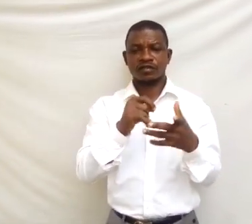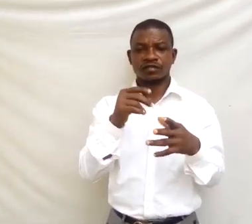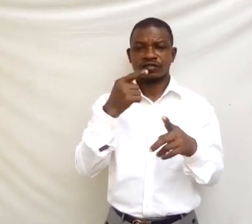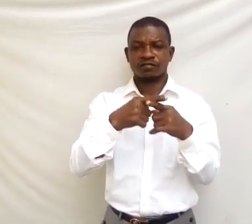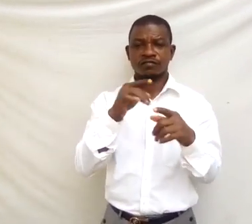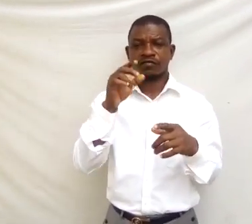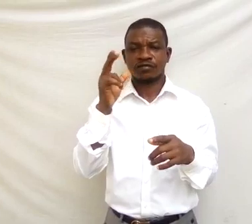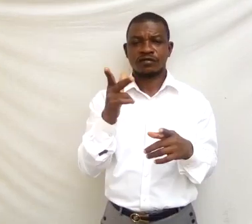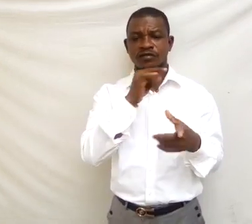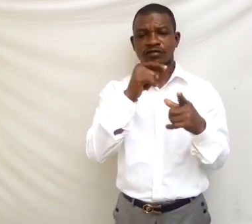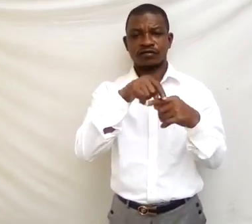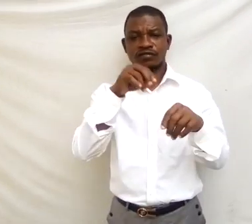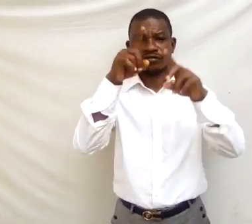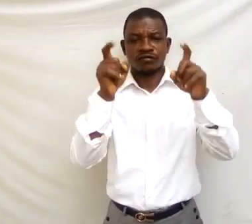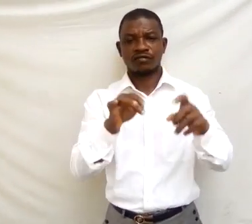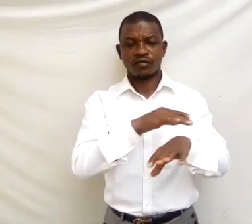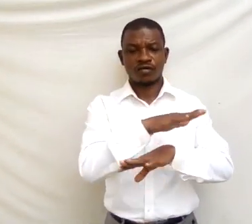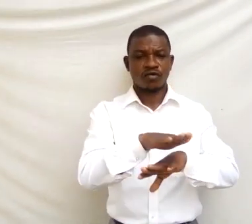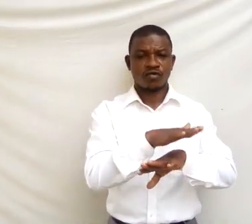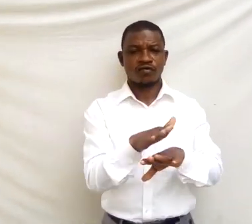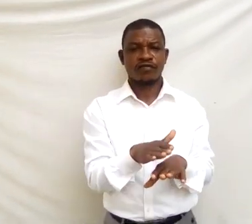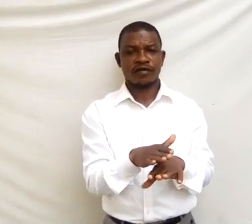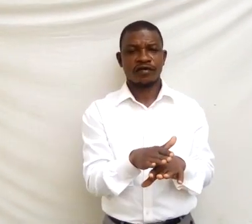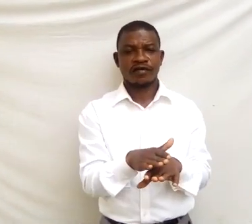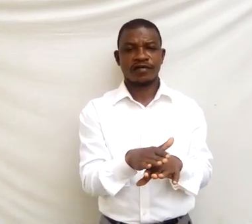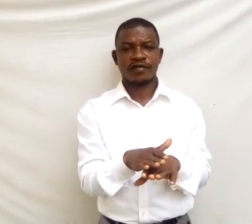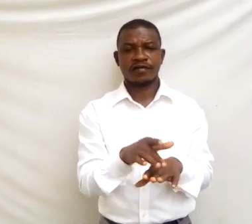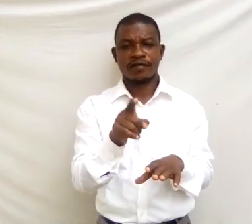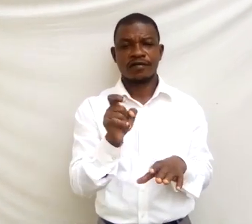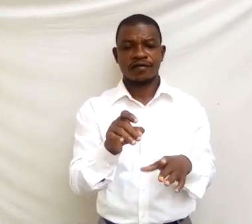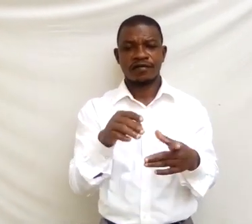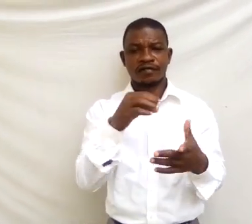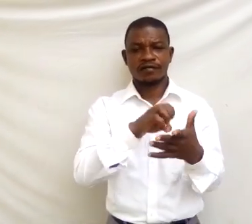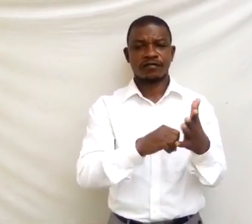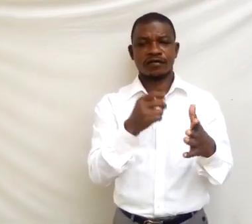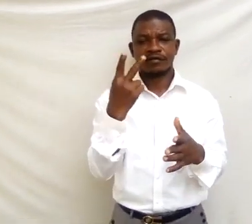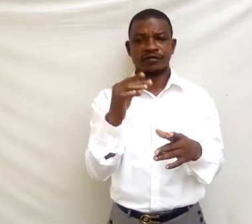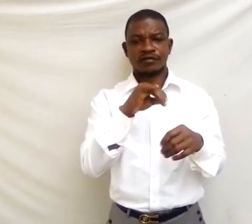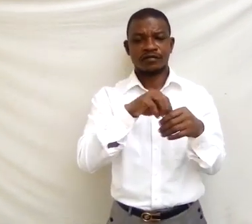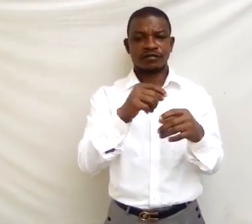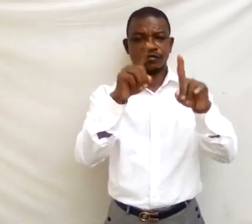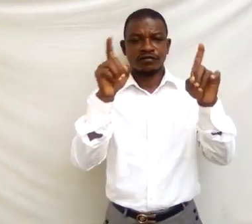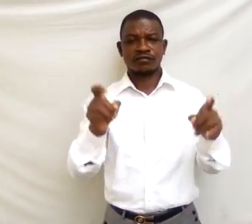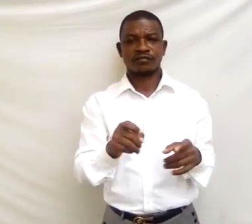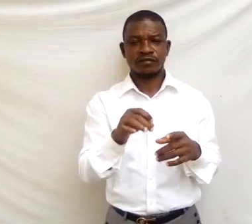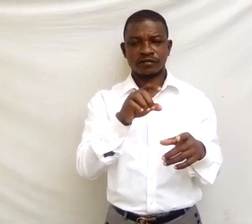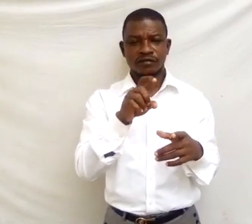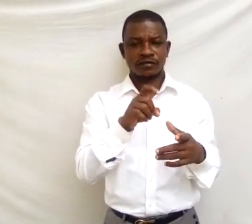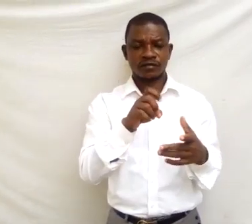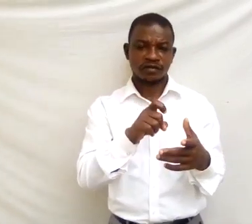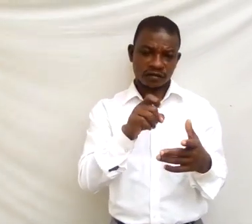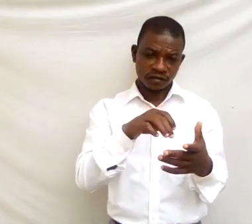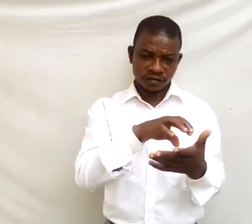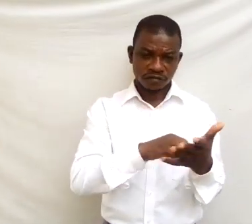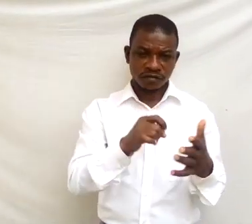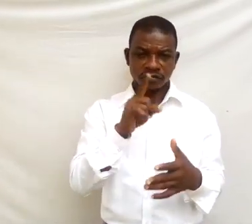into brackets, all over x minus 2 into brackets, x minus 1 into